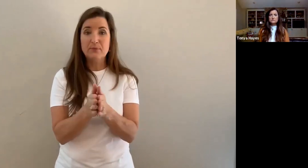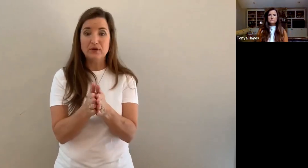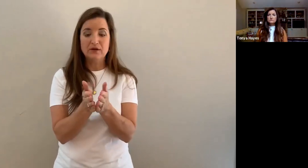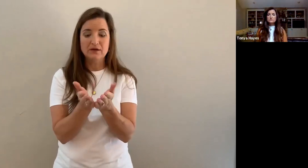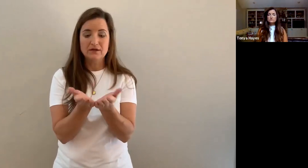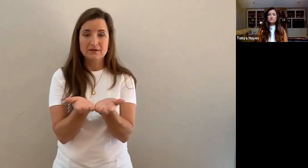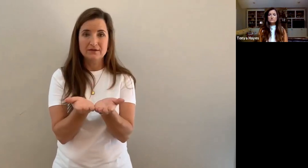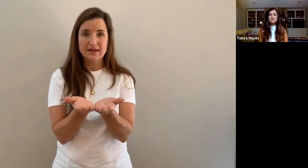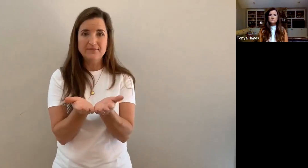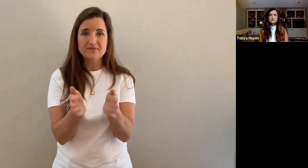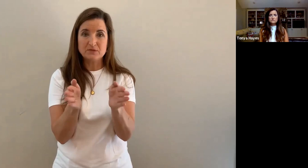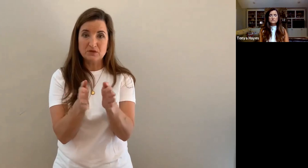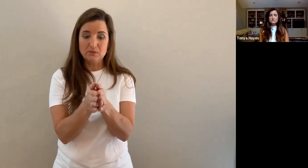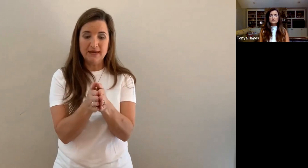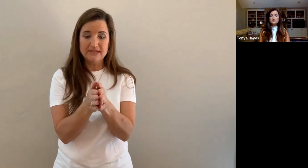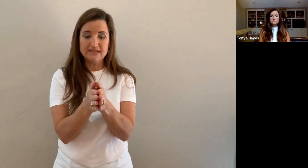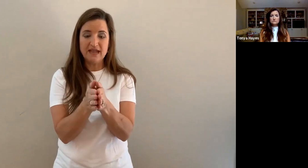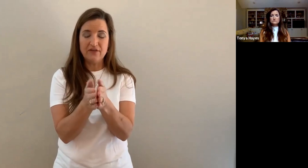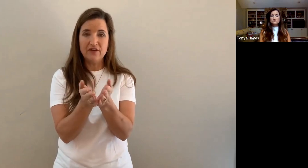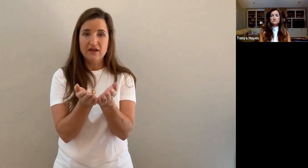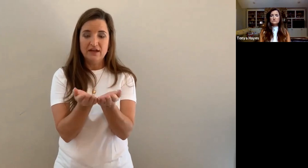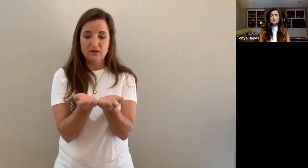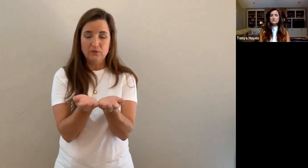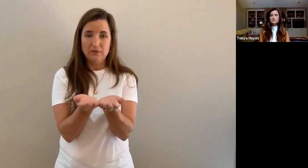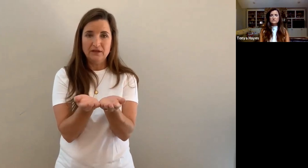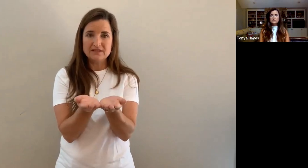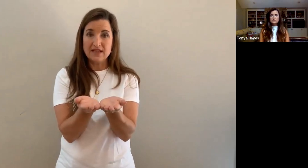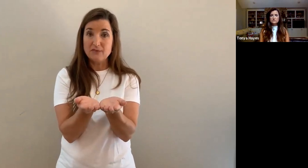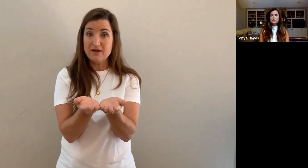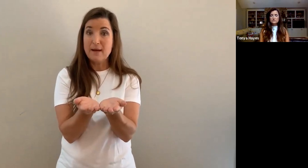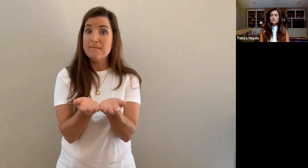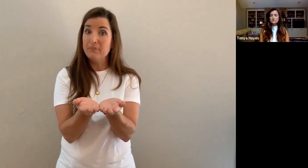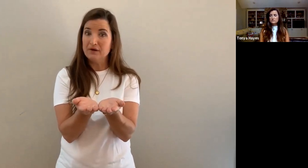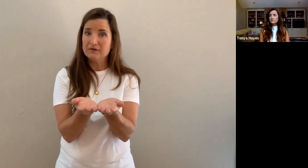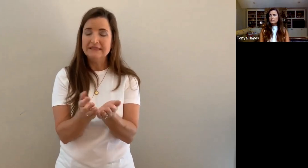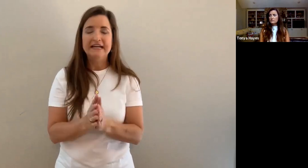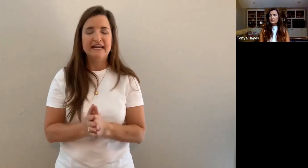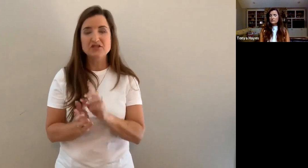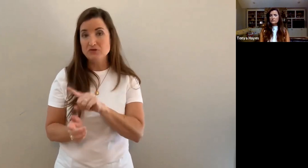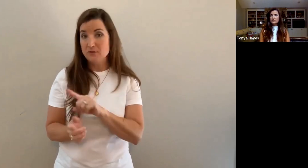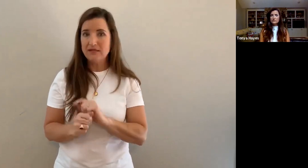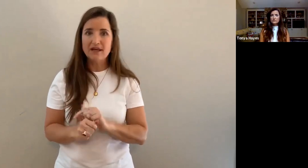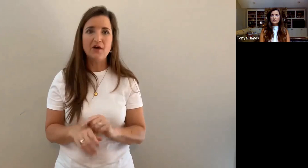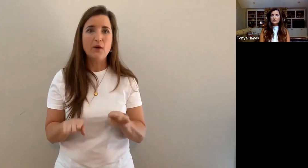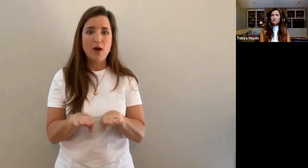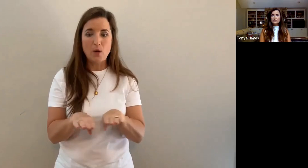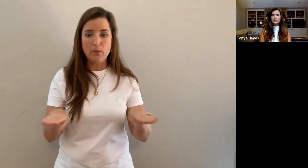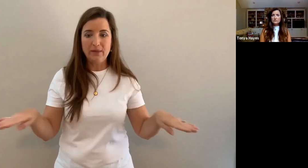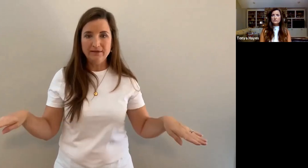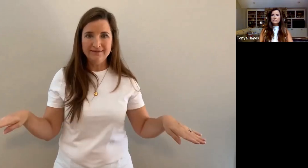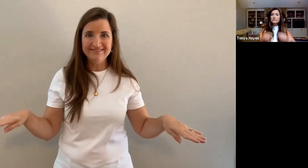one is book. Okay, so I'm just gonna put my hands together and open. It's like I'm reading a book. And I showed you a minute